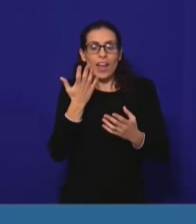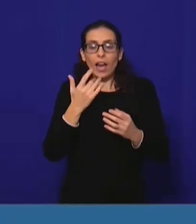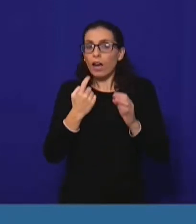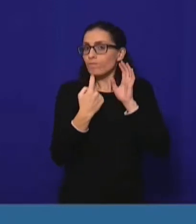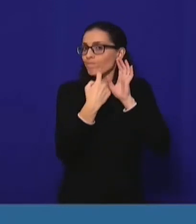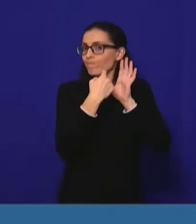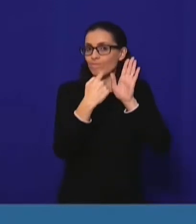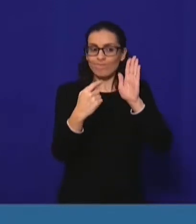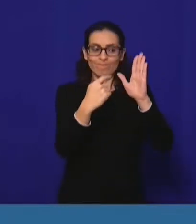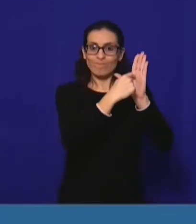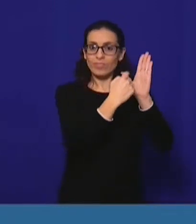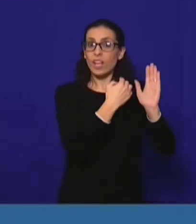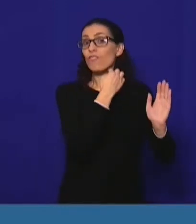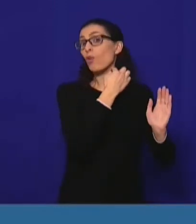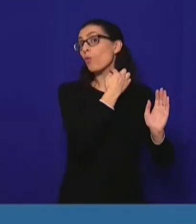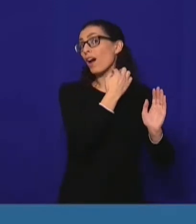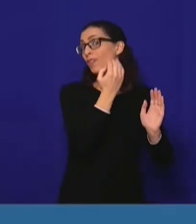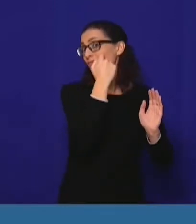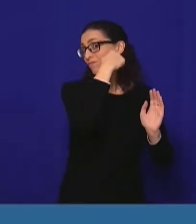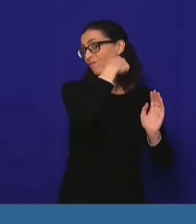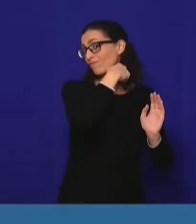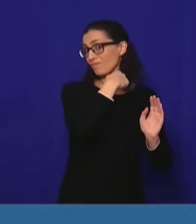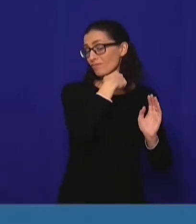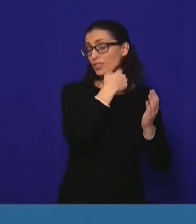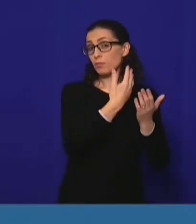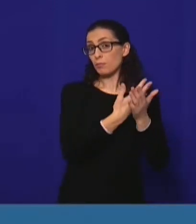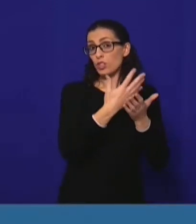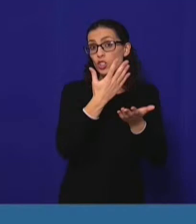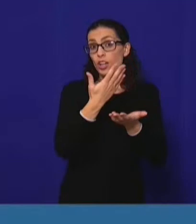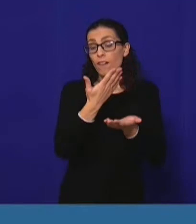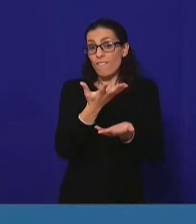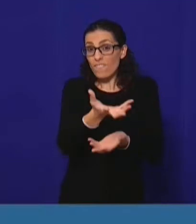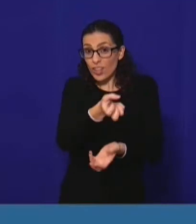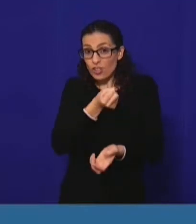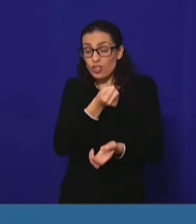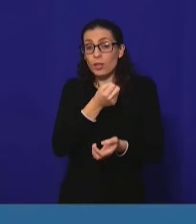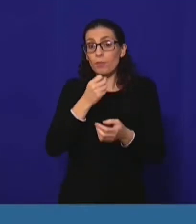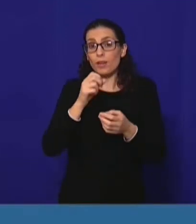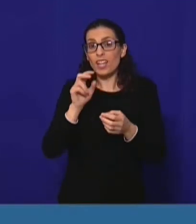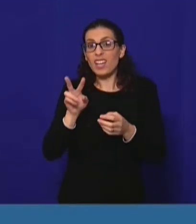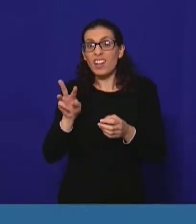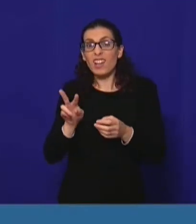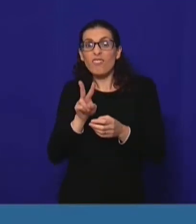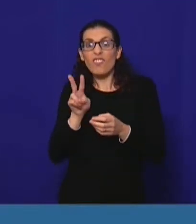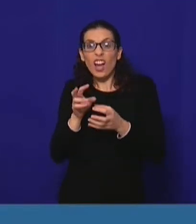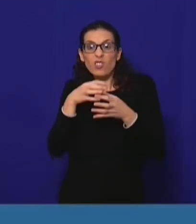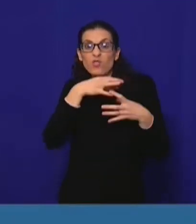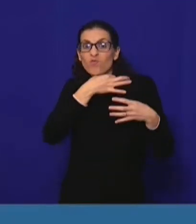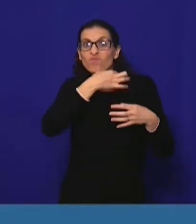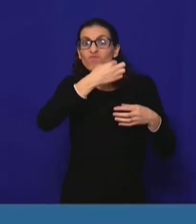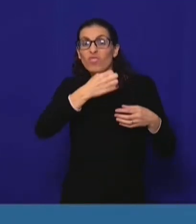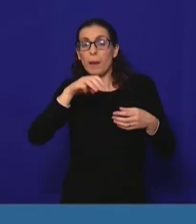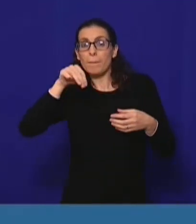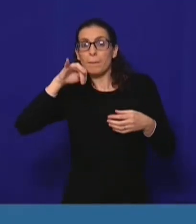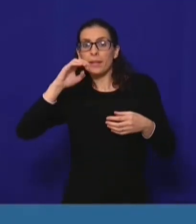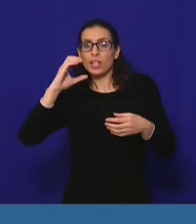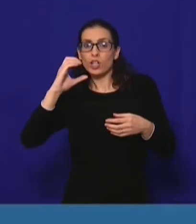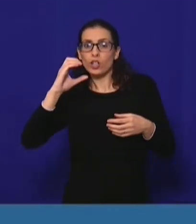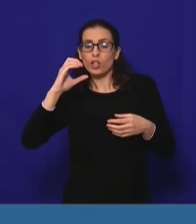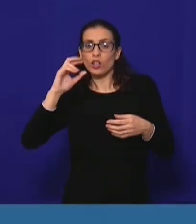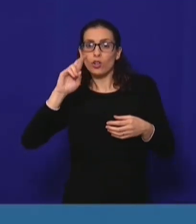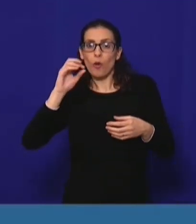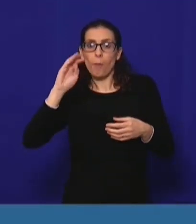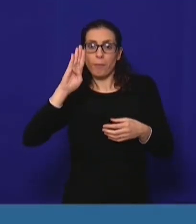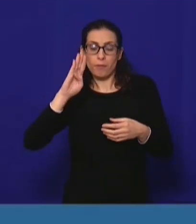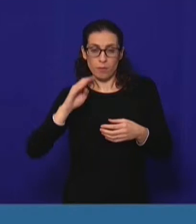dak il-sample minn fejn vera inti jkollok il-mikrobu qiegħed ikun hemmhekk. Allura dawn it-testijiet huma perikolużi ħafna għaliex